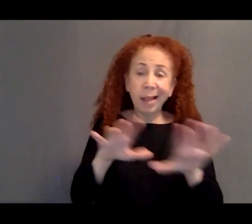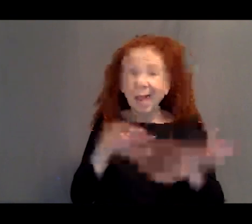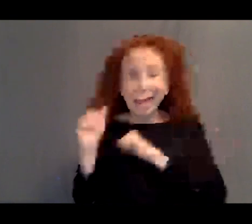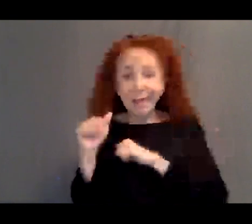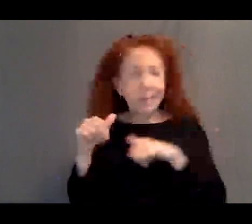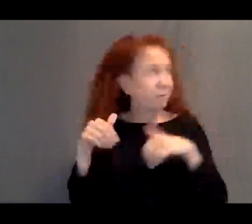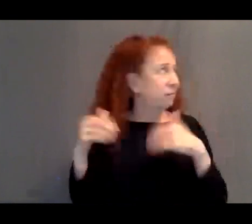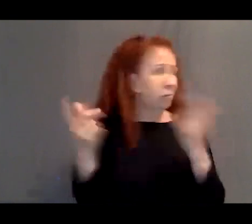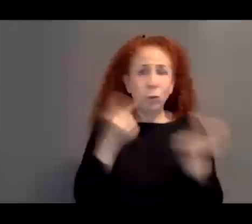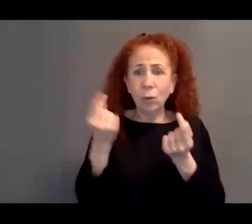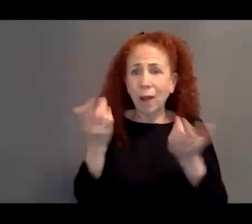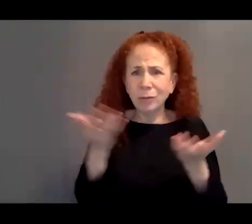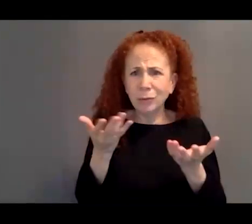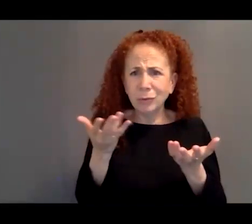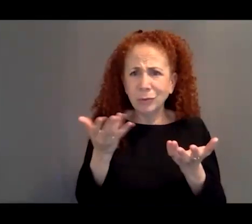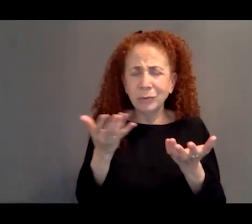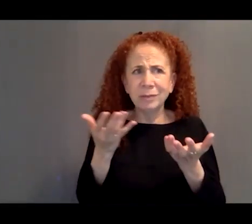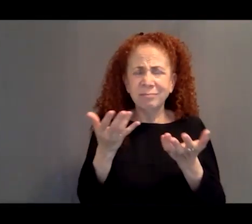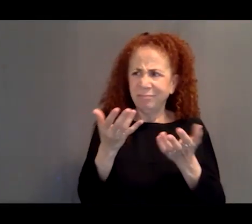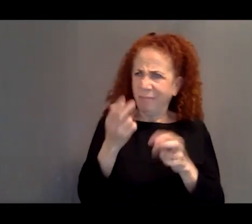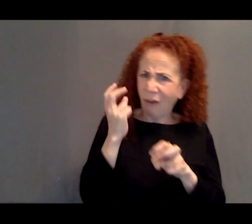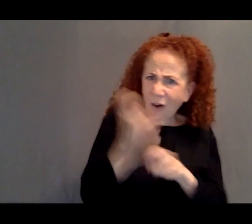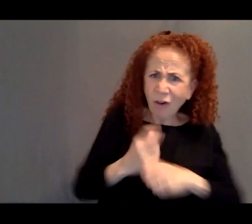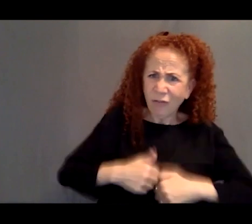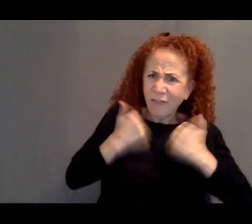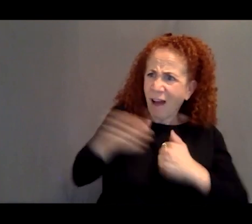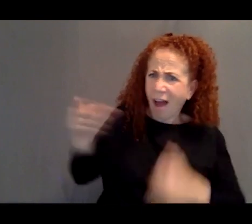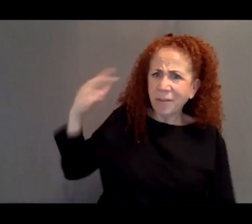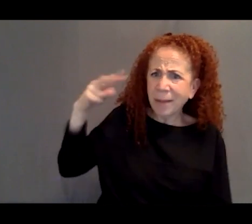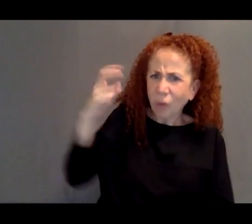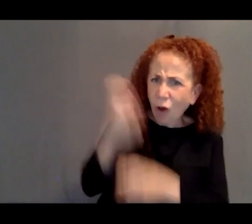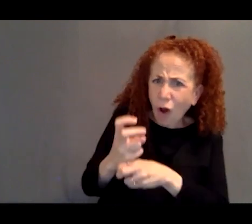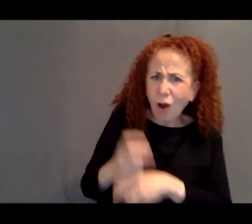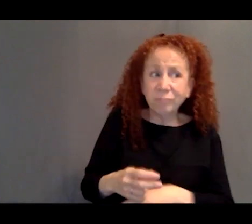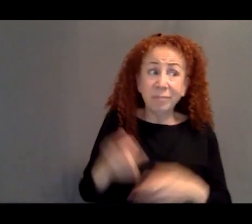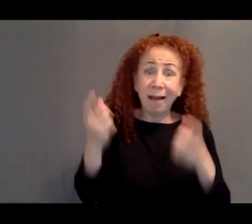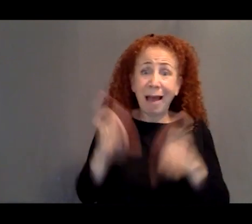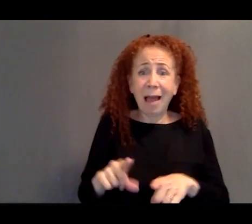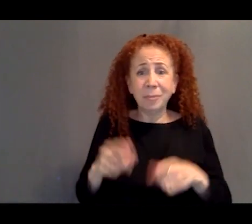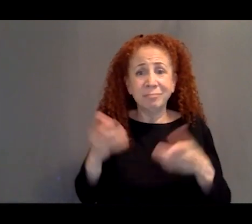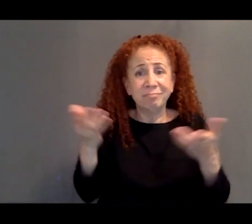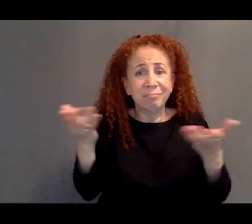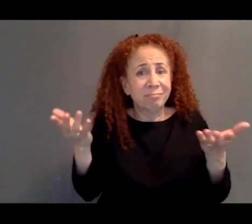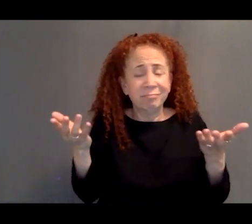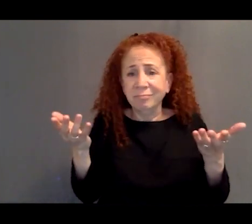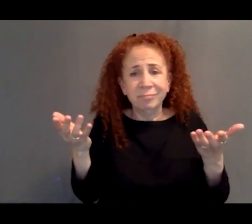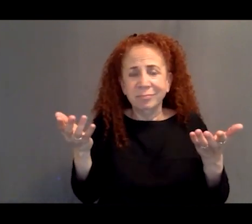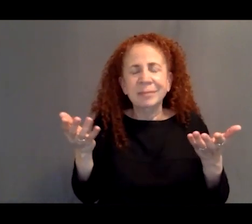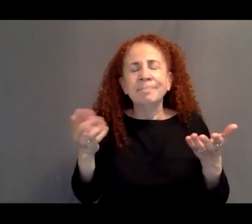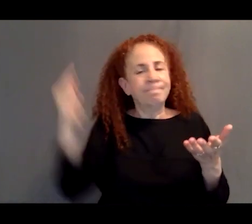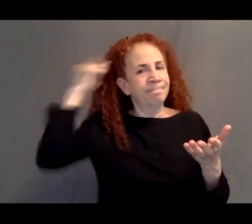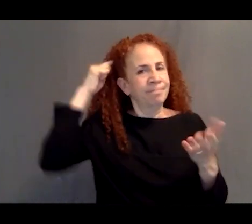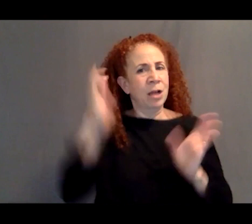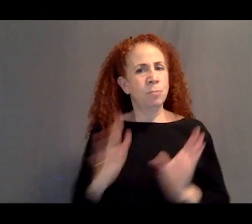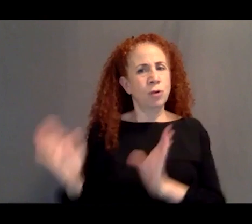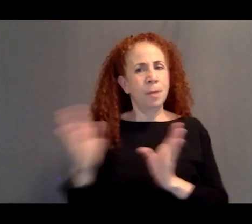going to do? It'd be really hard to survive in Mexico, but if it happens, it's going to happen. So that's why I'm preparing